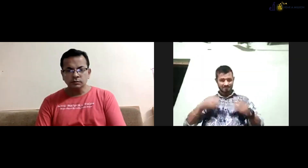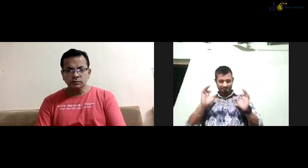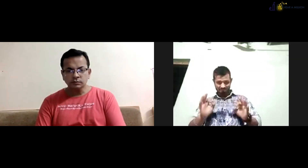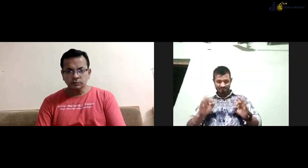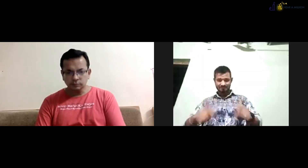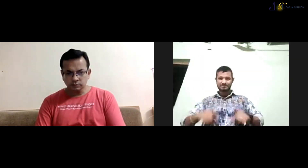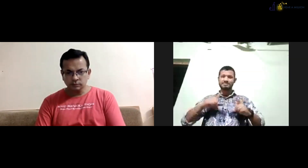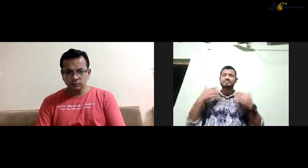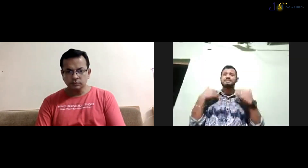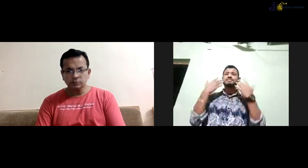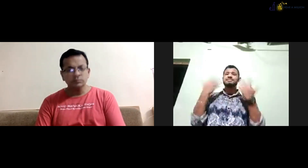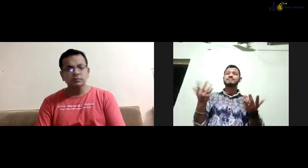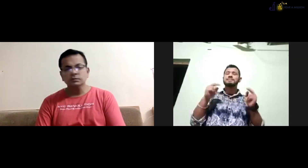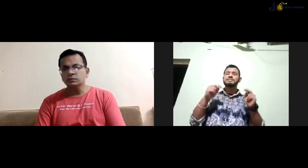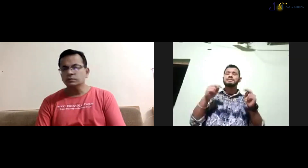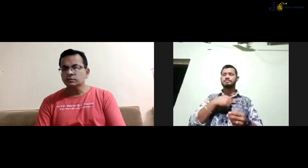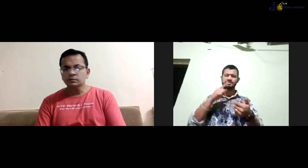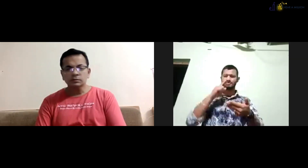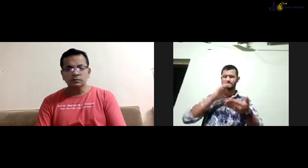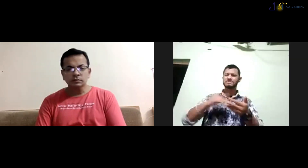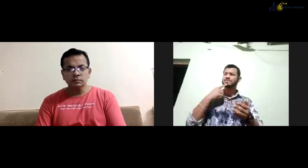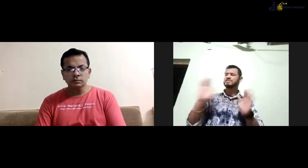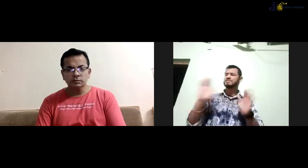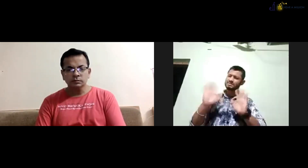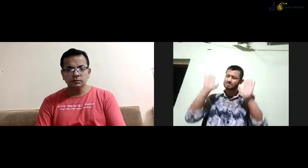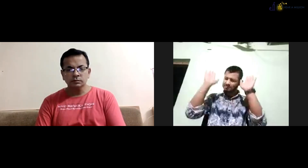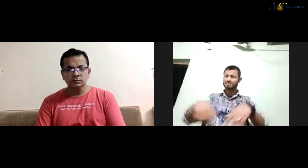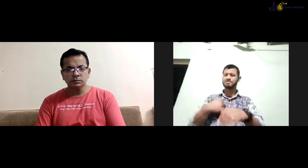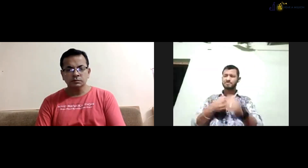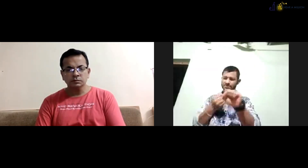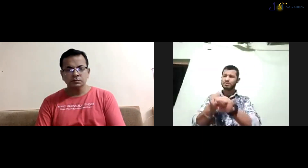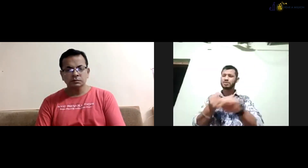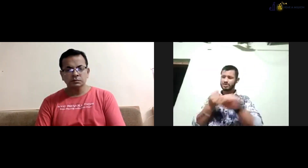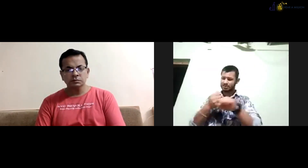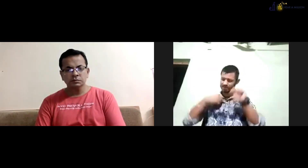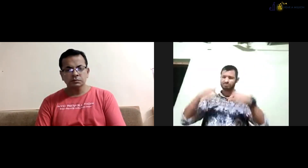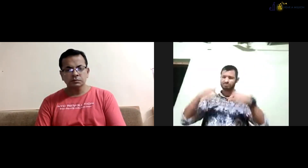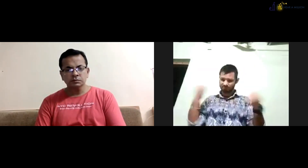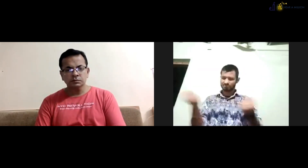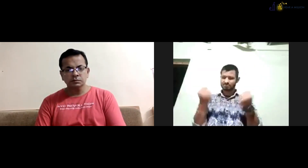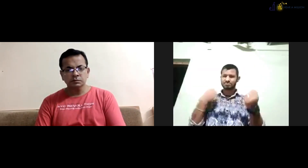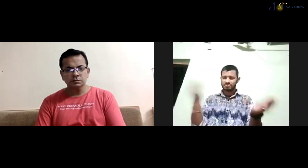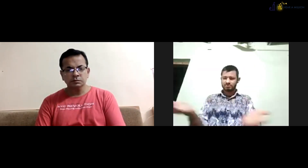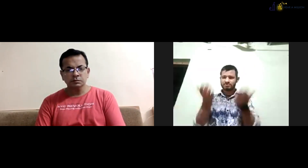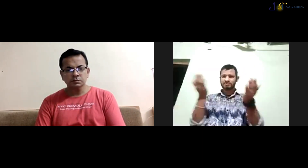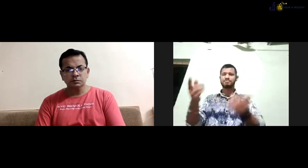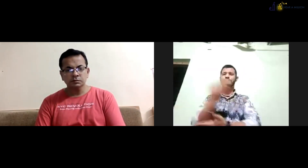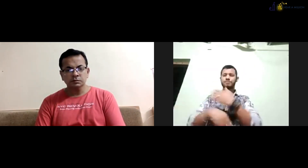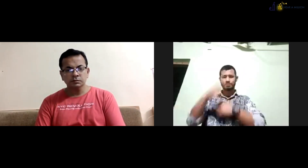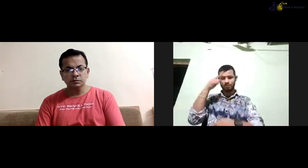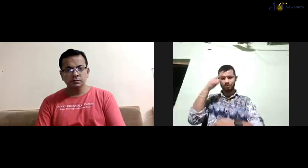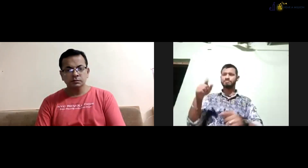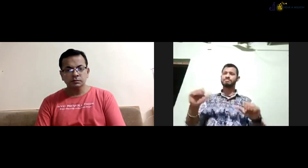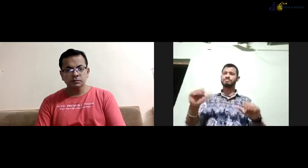was discussing with my girlfriend that I am not feeling comfortable. She said, no problem, we will fight with